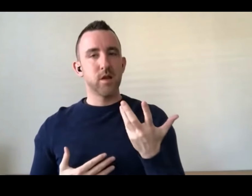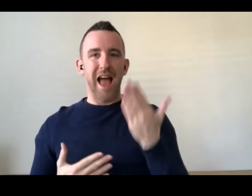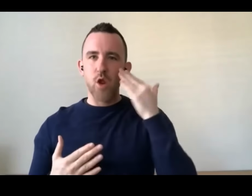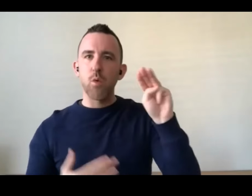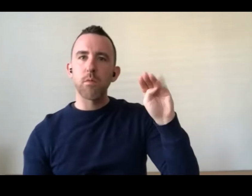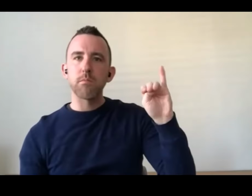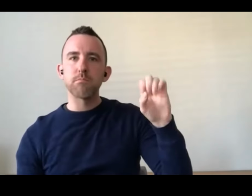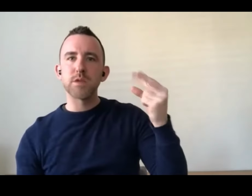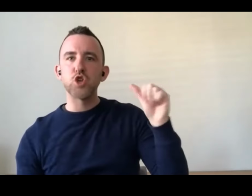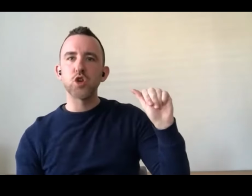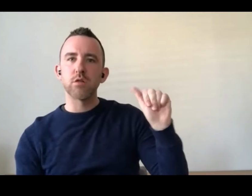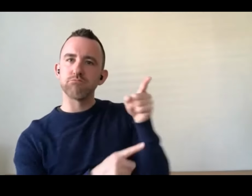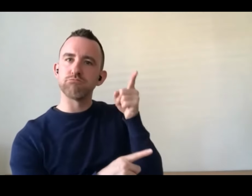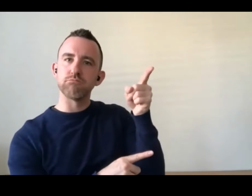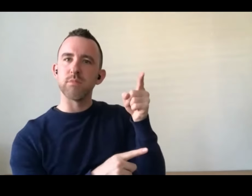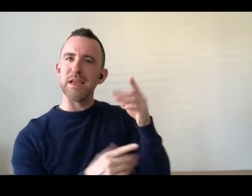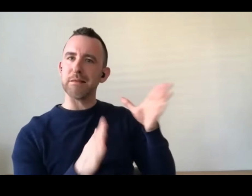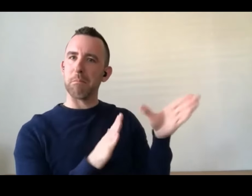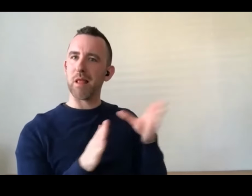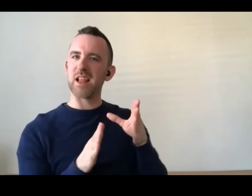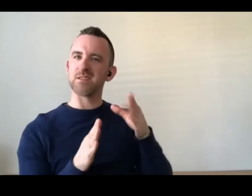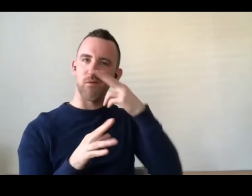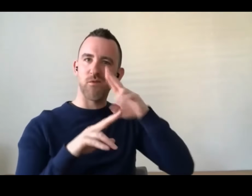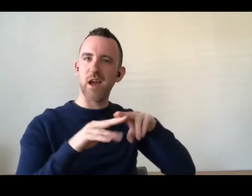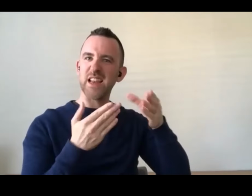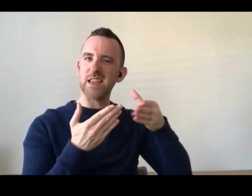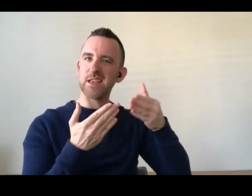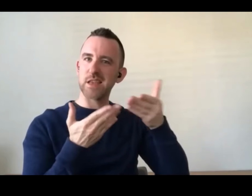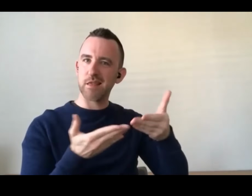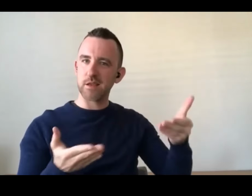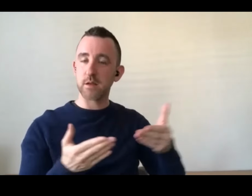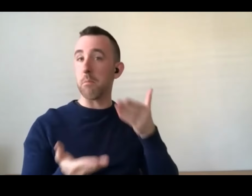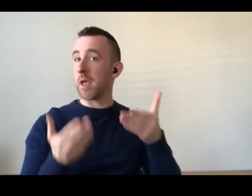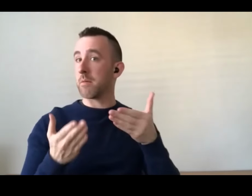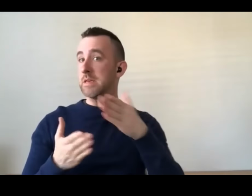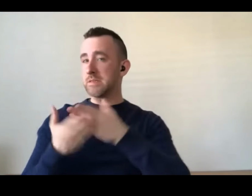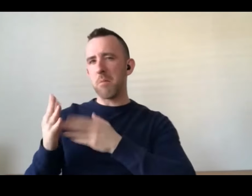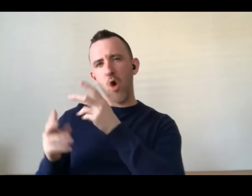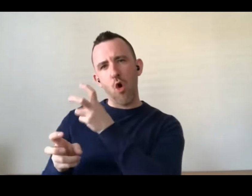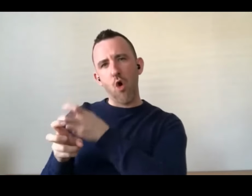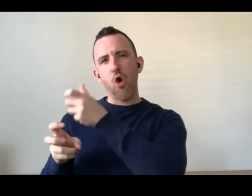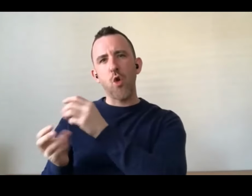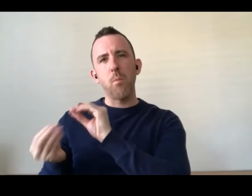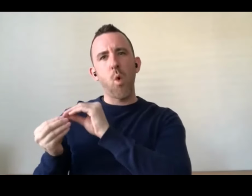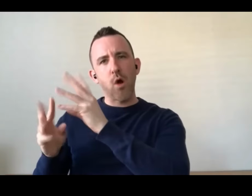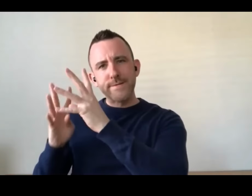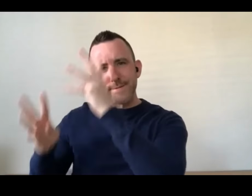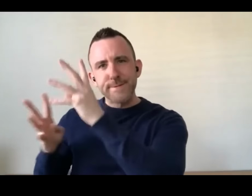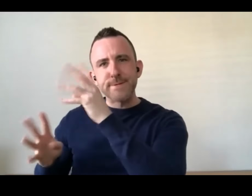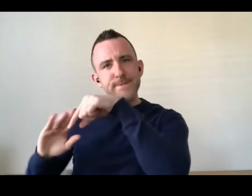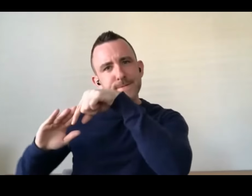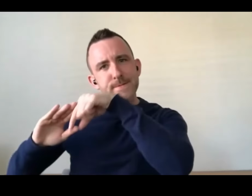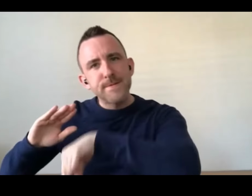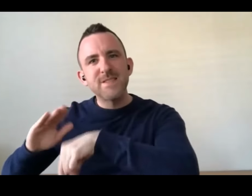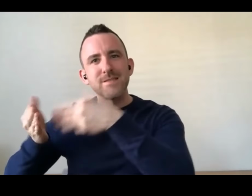is planning some fun, easy things for you guys, and maybe some harder, more creative, more in-depth